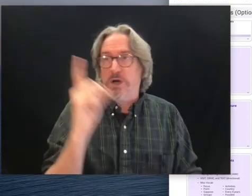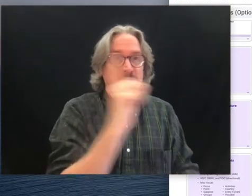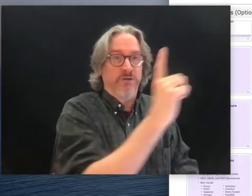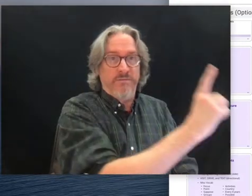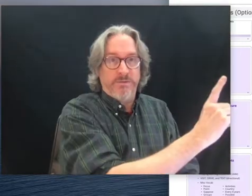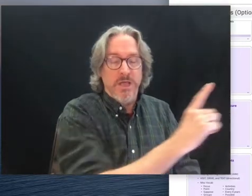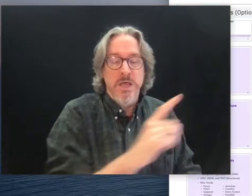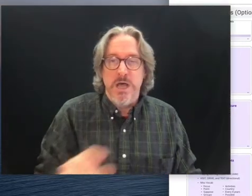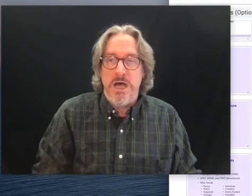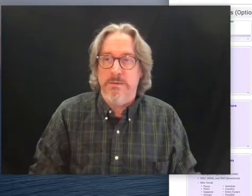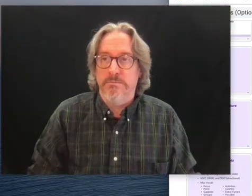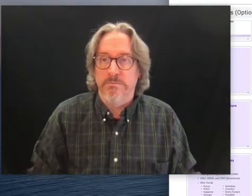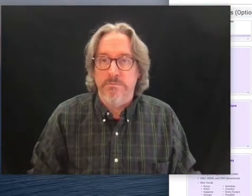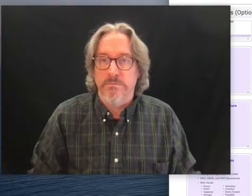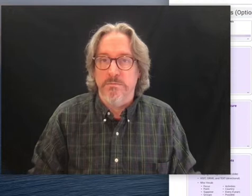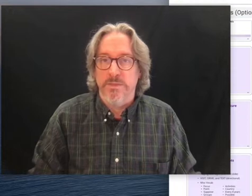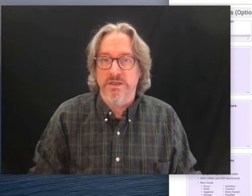walked in front of me.